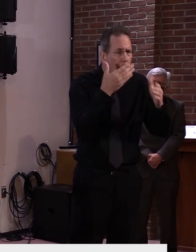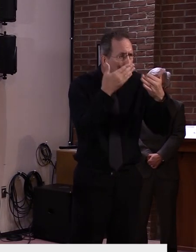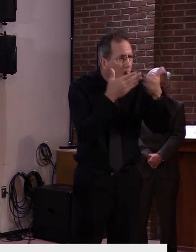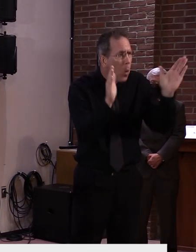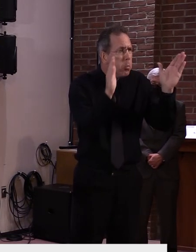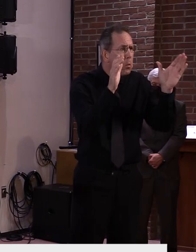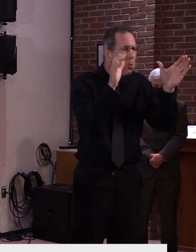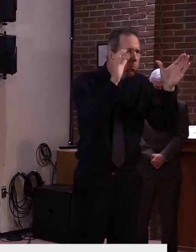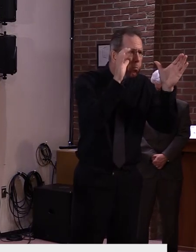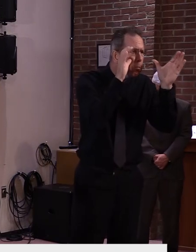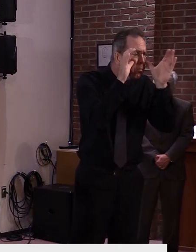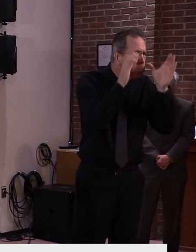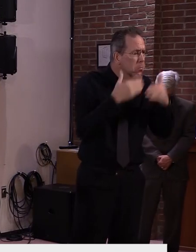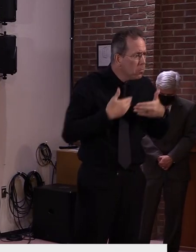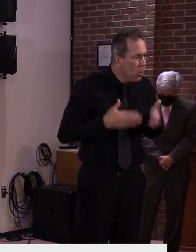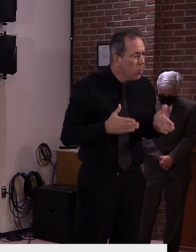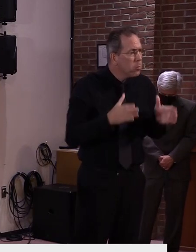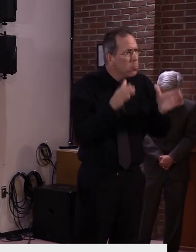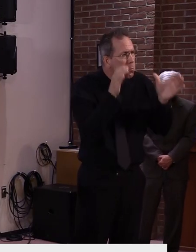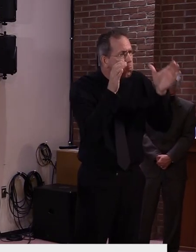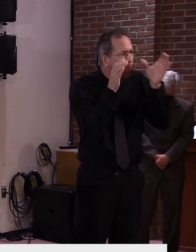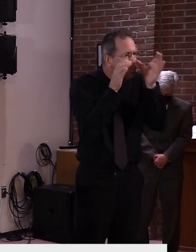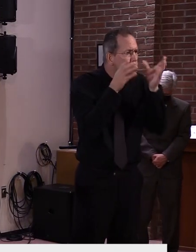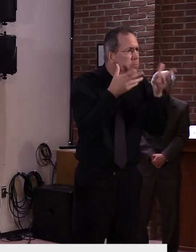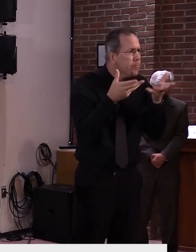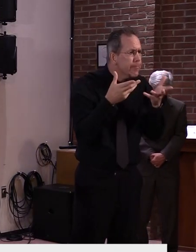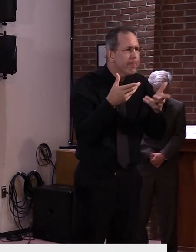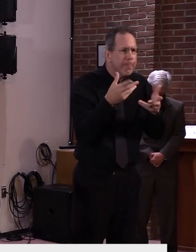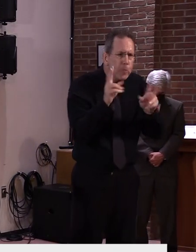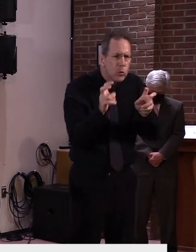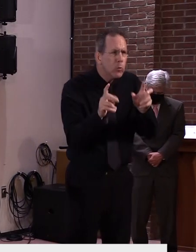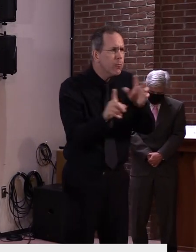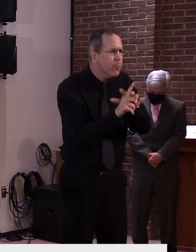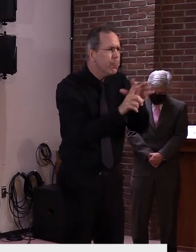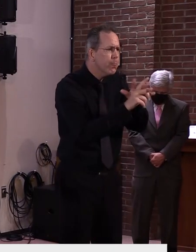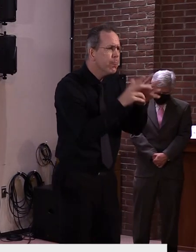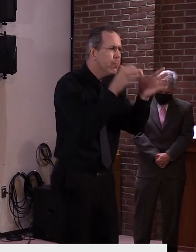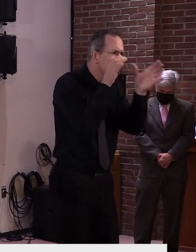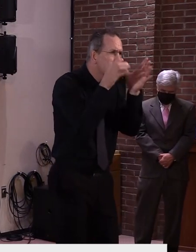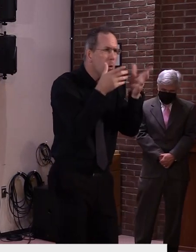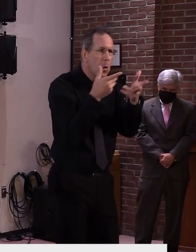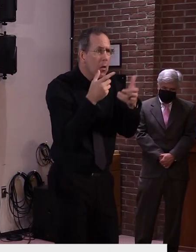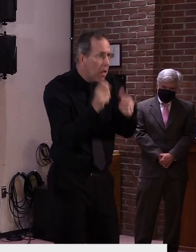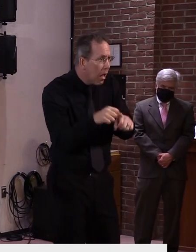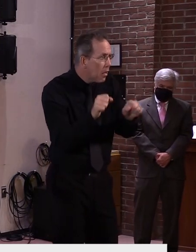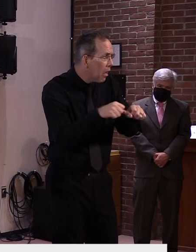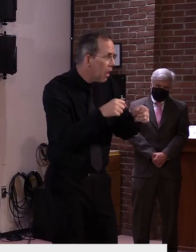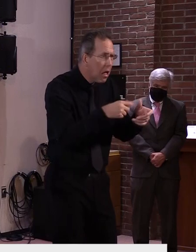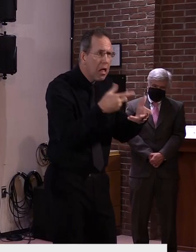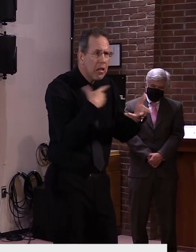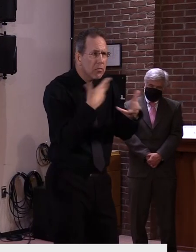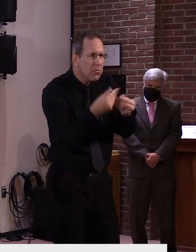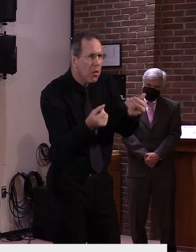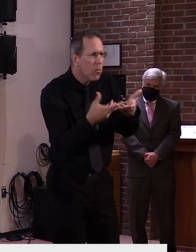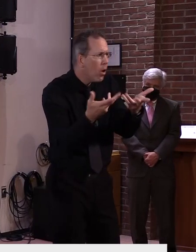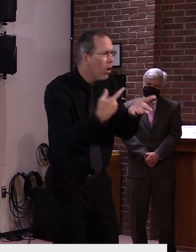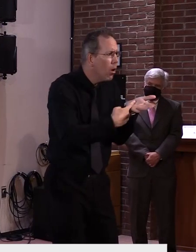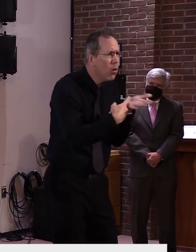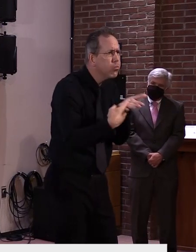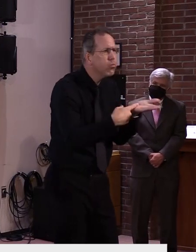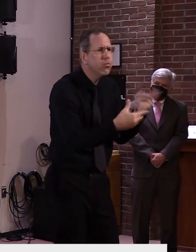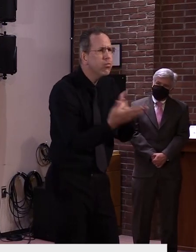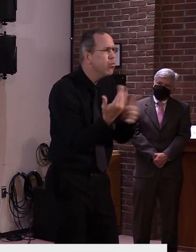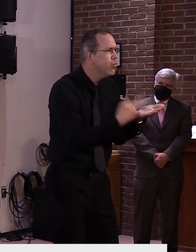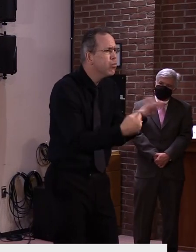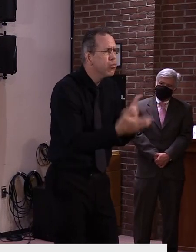and we acted appropriately, I think led us to where we are today, and hopefully we don't end up in a situation like Portland